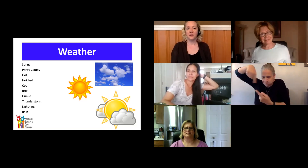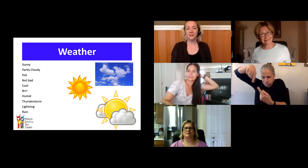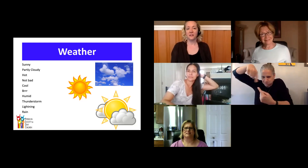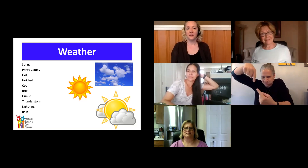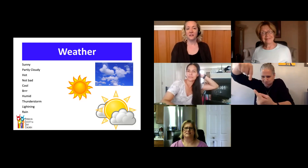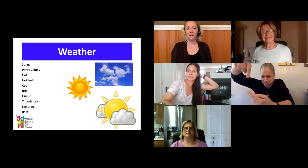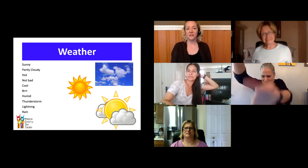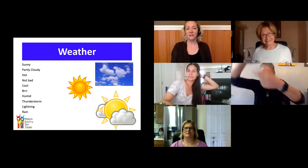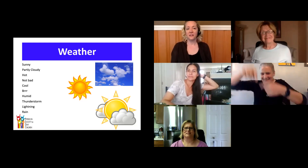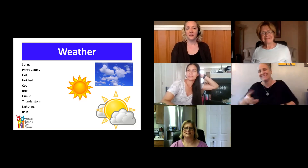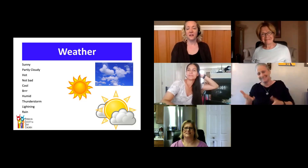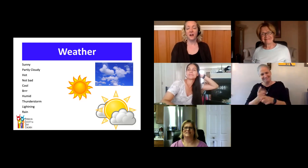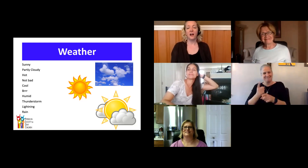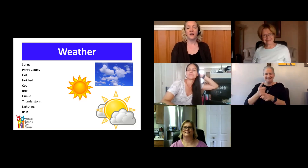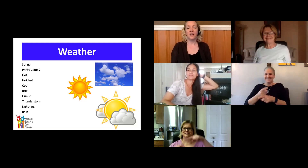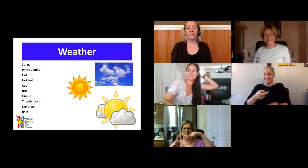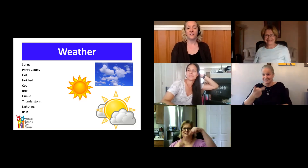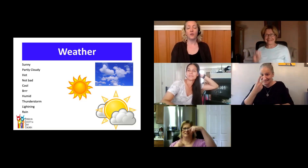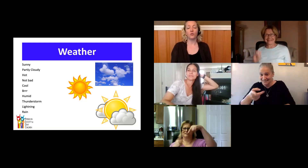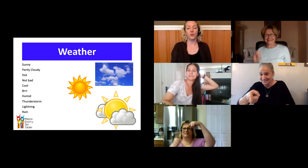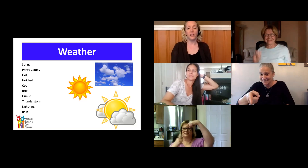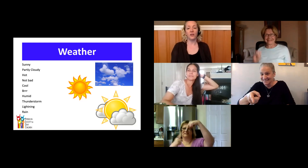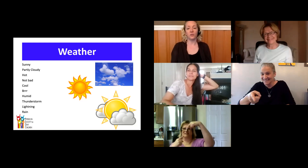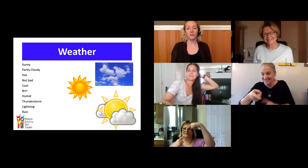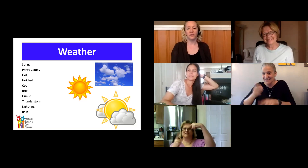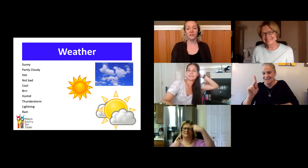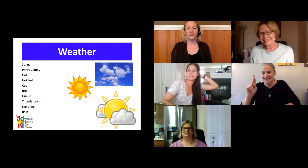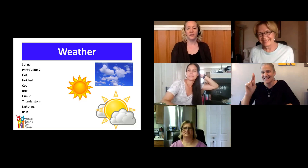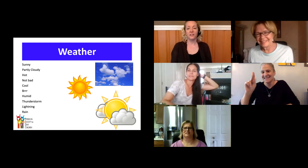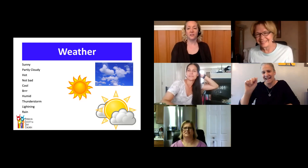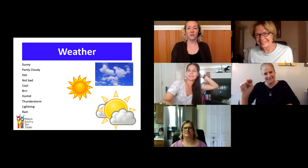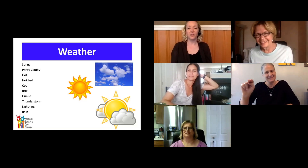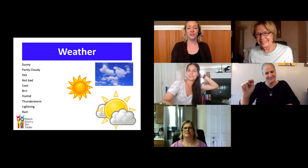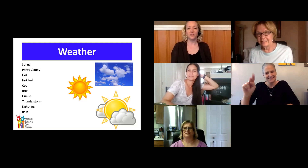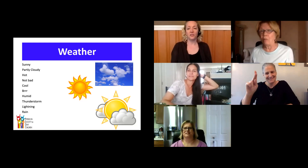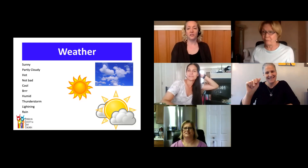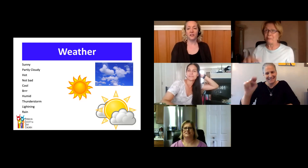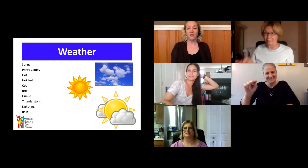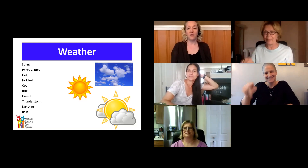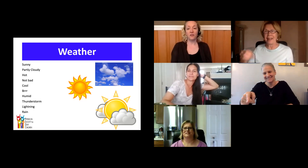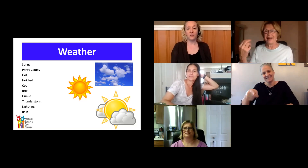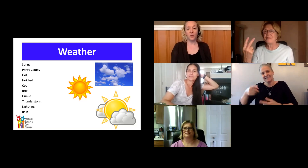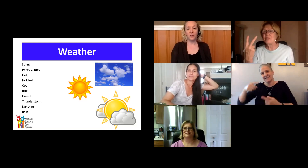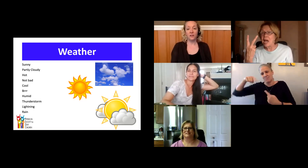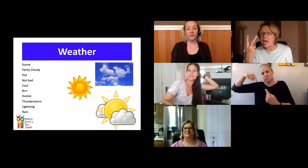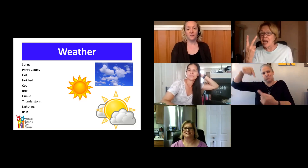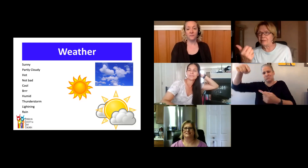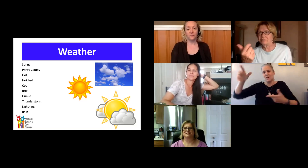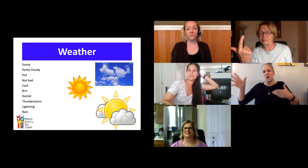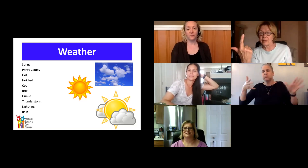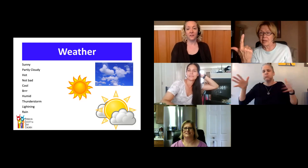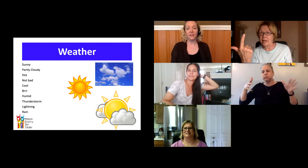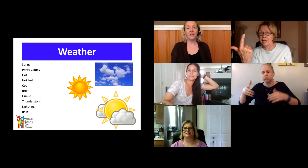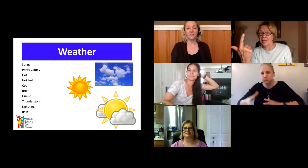Ah, Kansas. Oh, tornadoes. Okay, so you're used to that. Have you ever seen one? Yeah, Kansas,